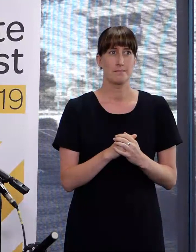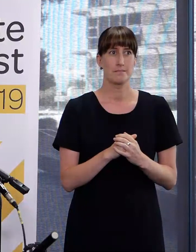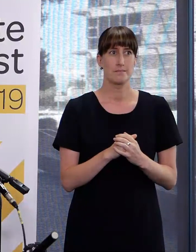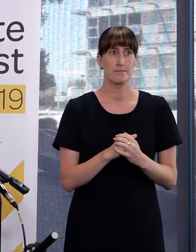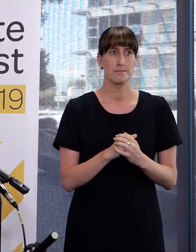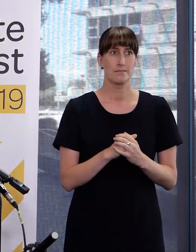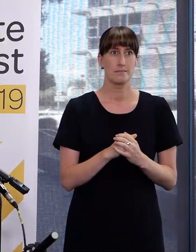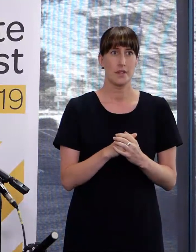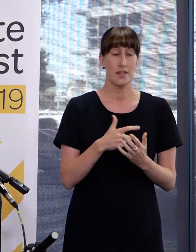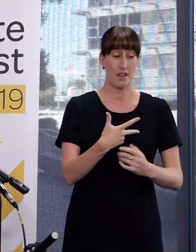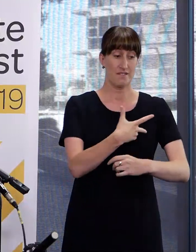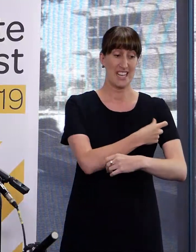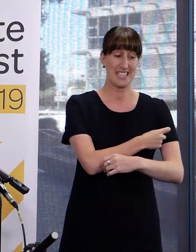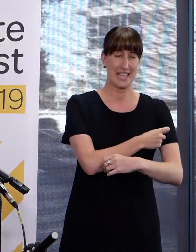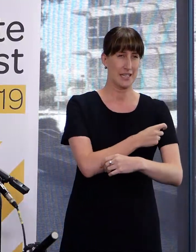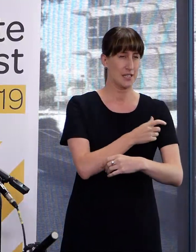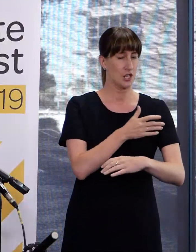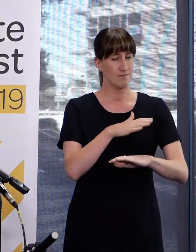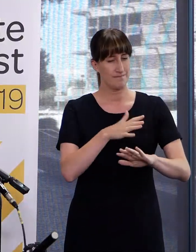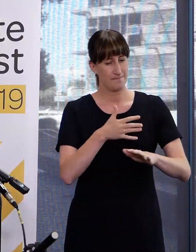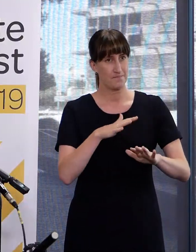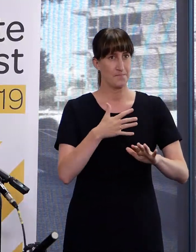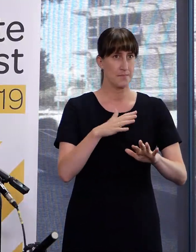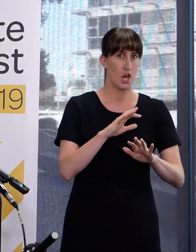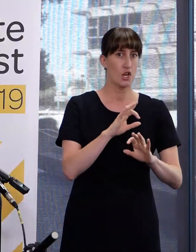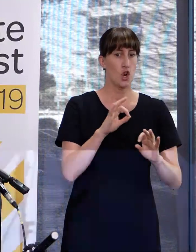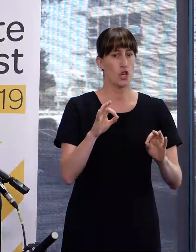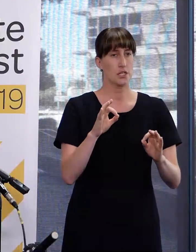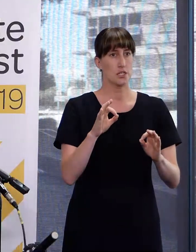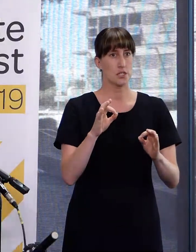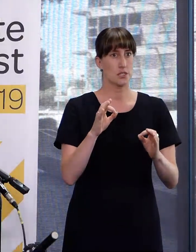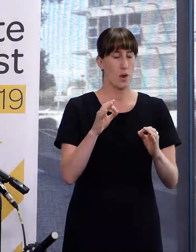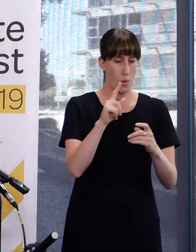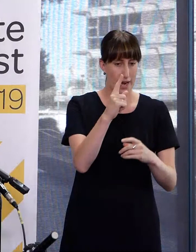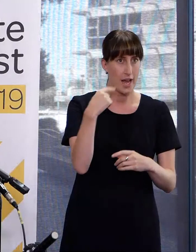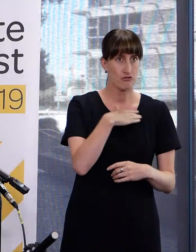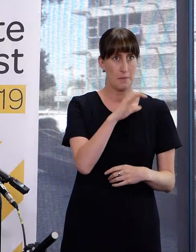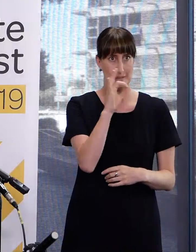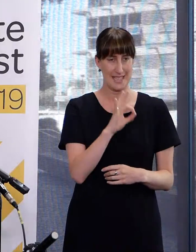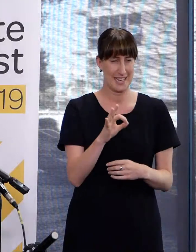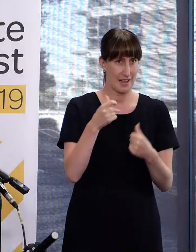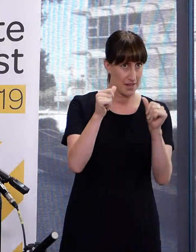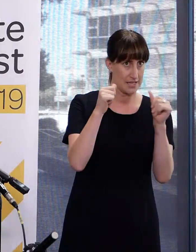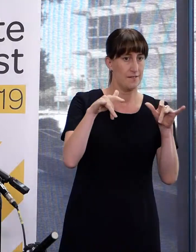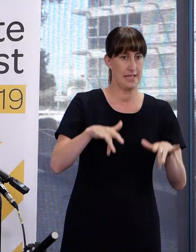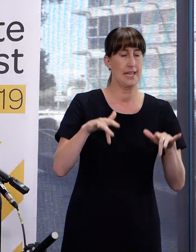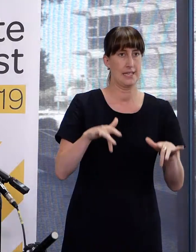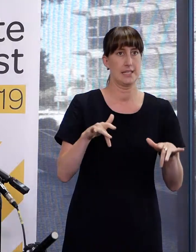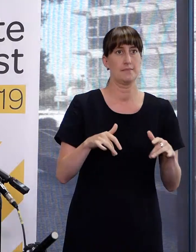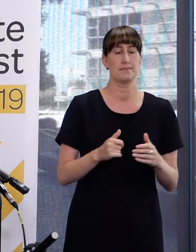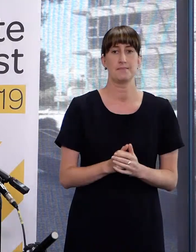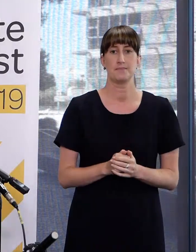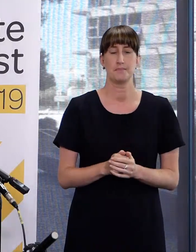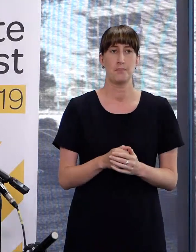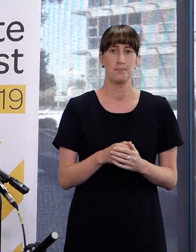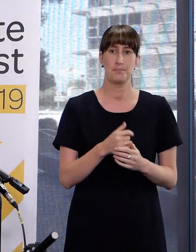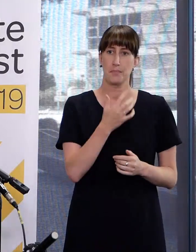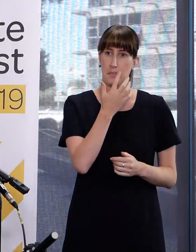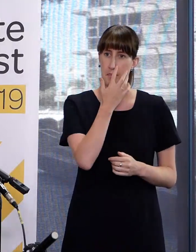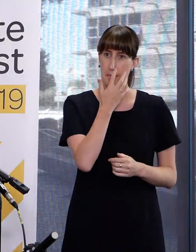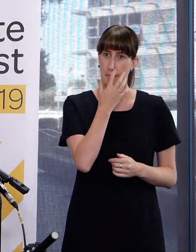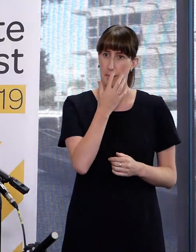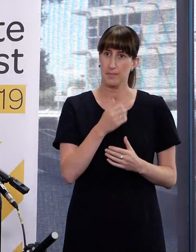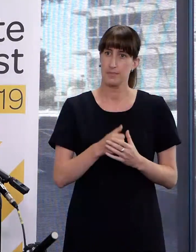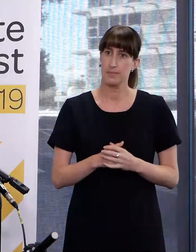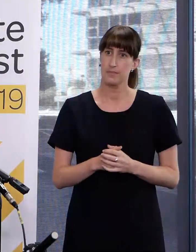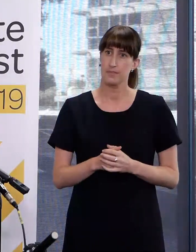effectiveness for the vaccines, but it's still highly effective for the ones they've tested. So what does that mean for our... What's the latest on